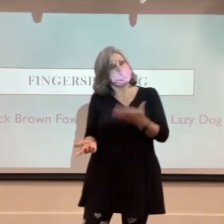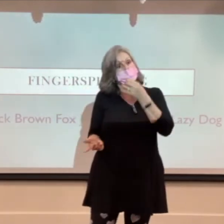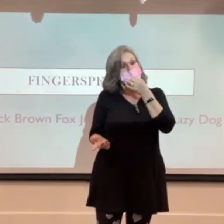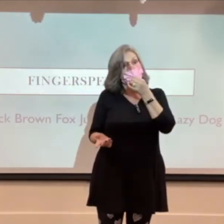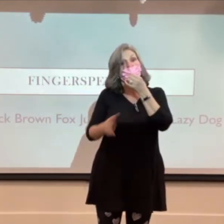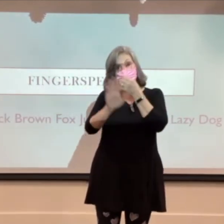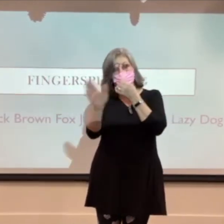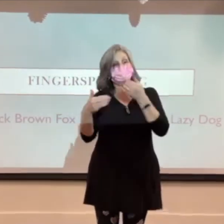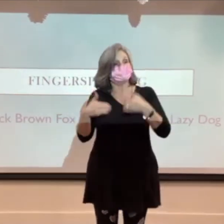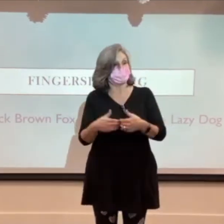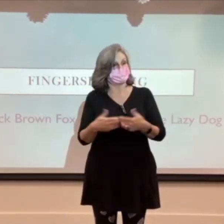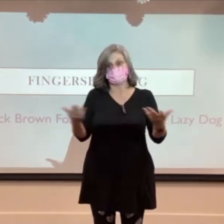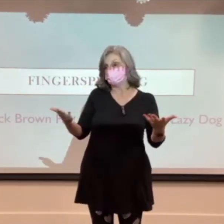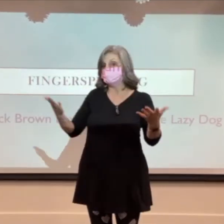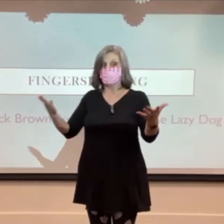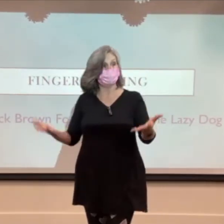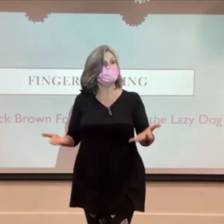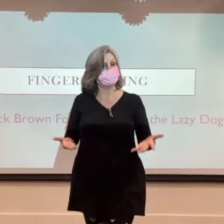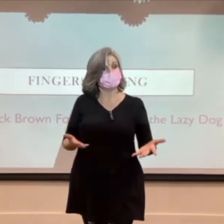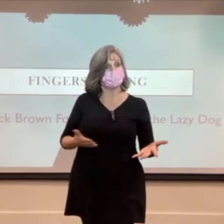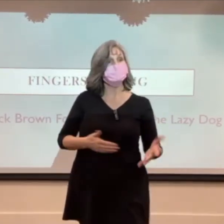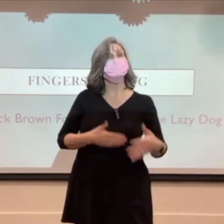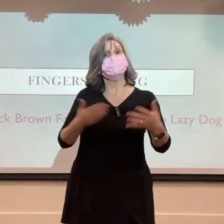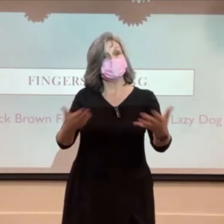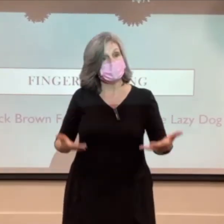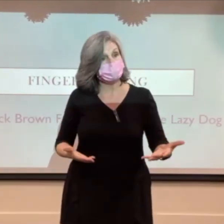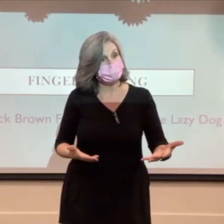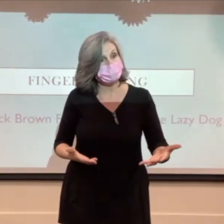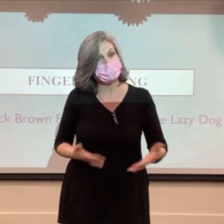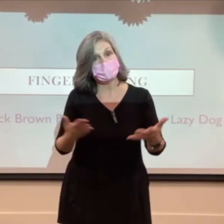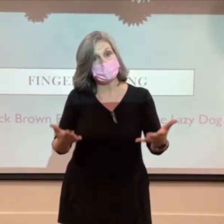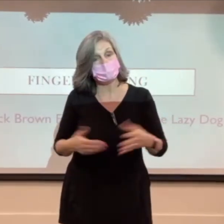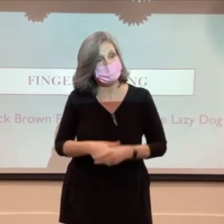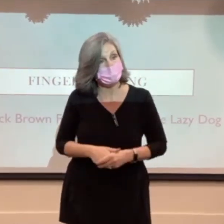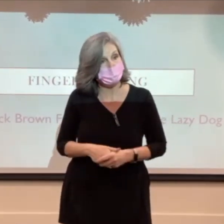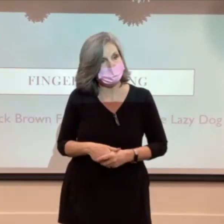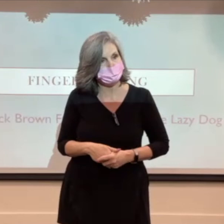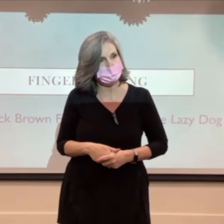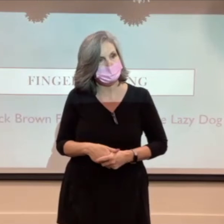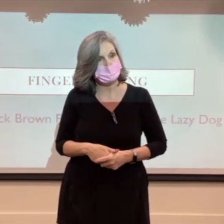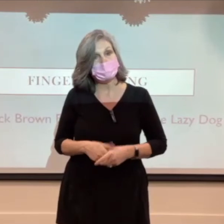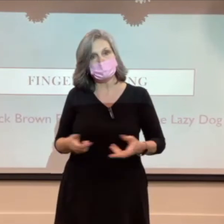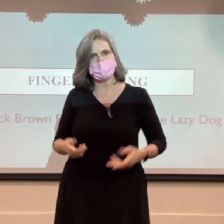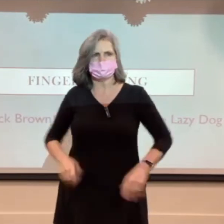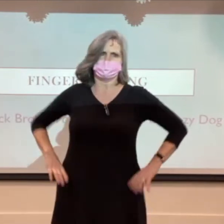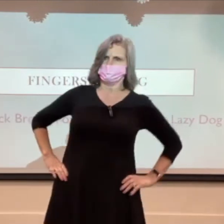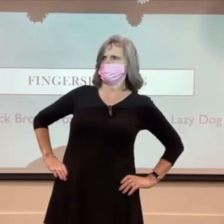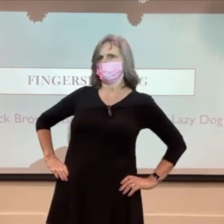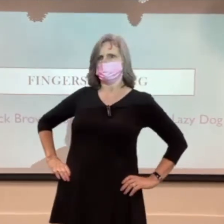students is, nice to meet you. I'm Dr. Betka. I go by she. Please introduce yourself and tell me what pronoun you use. Now, some kids look at you like, what are you